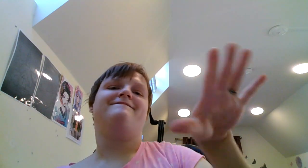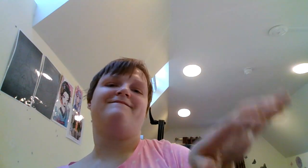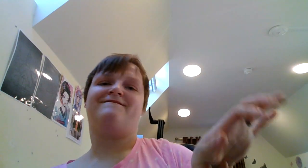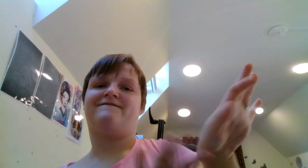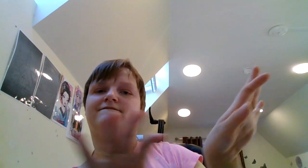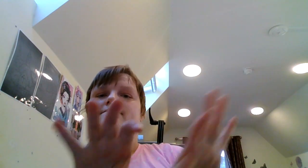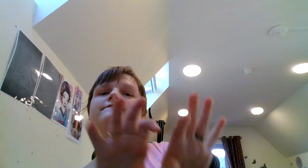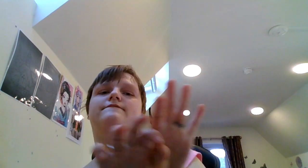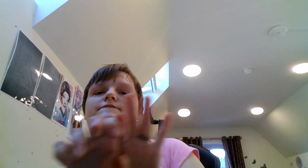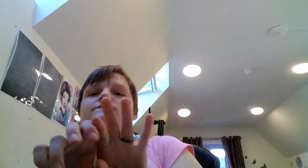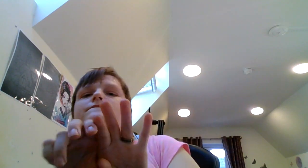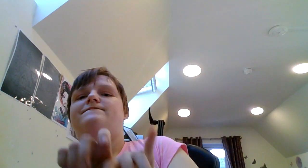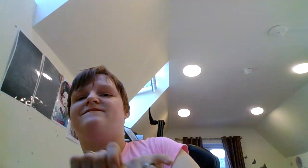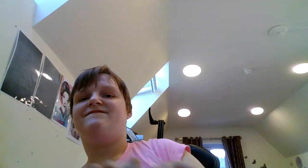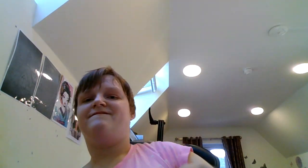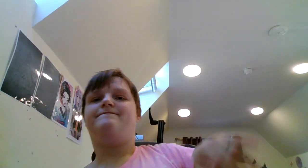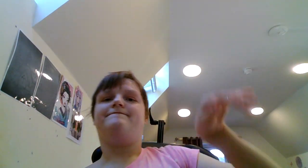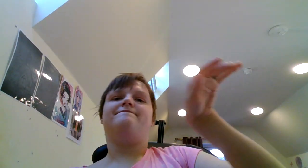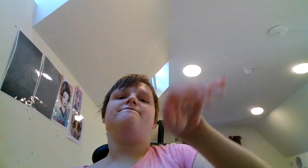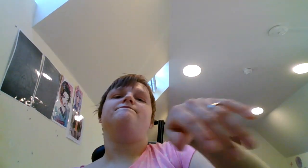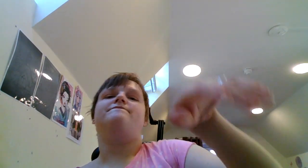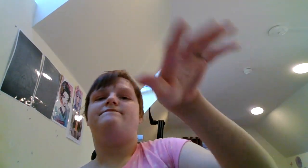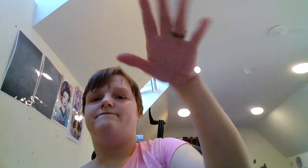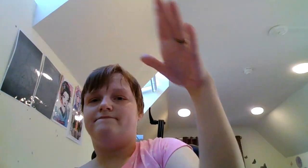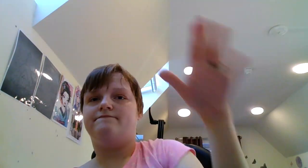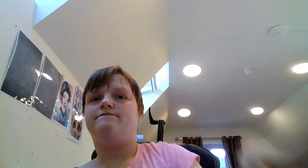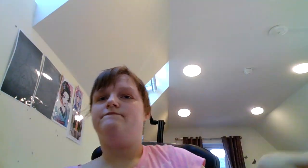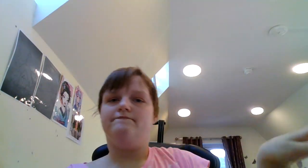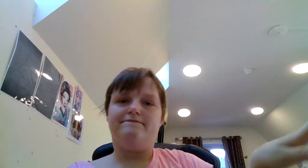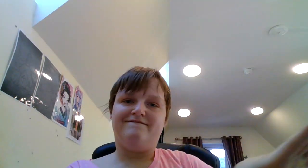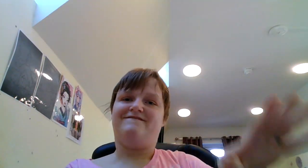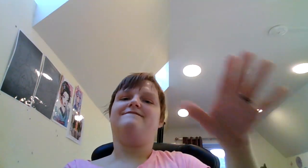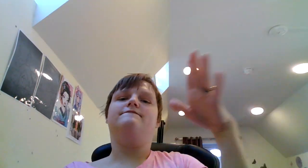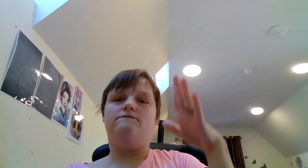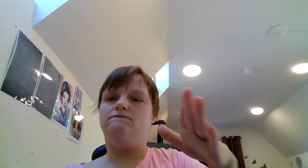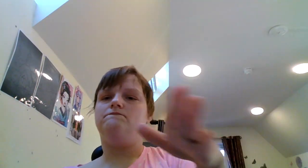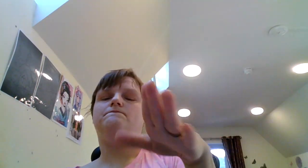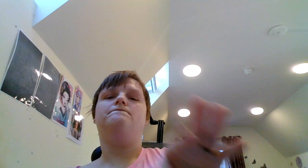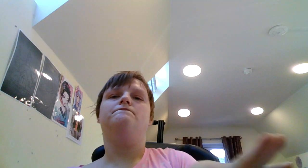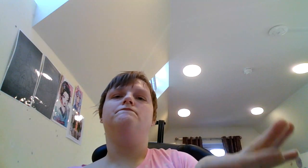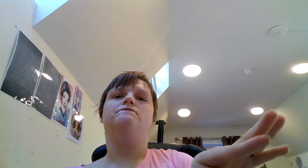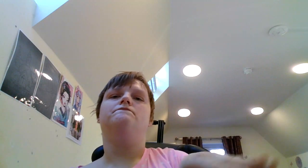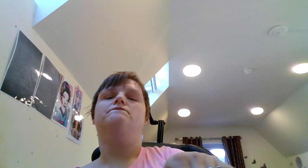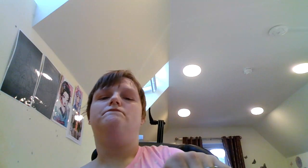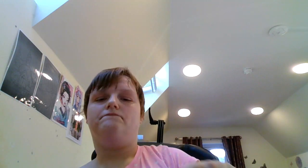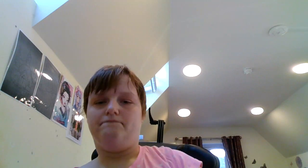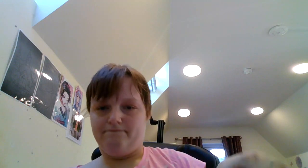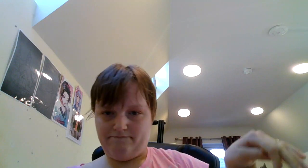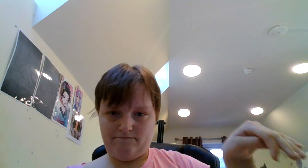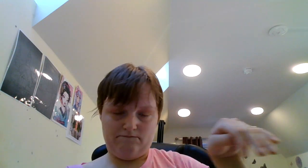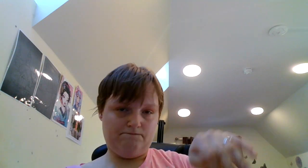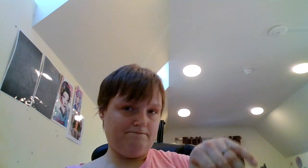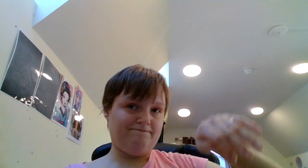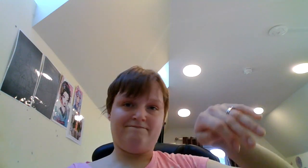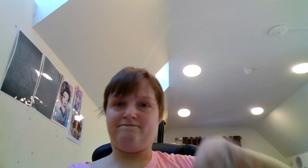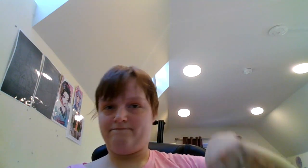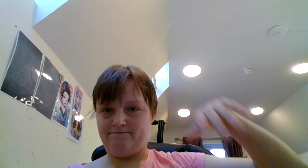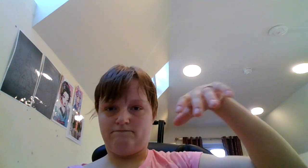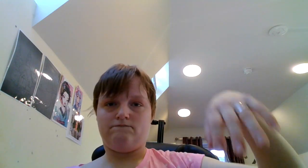the 1923 Nobel Prize in Physiology or Medicine. Banting split his half of the